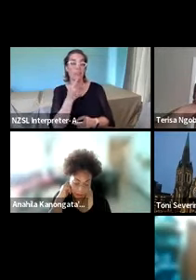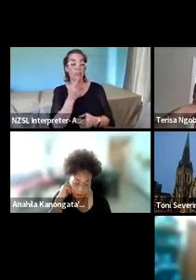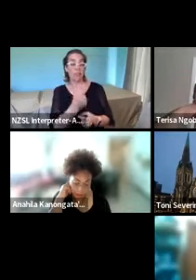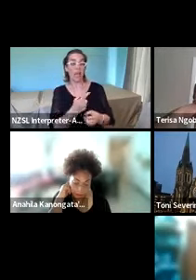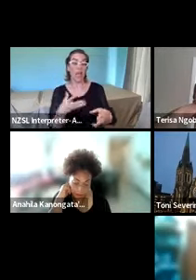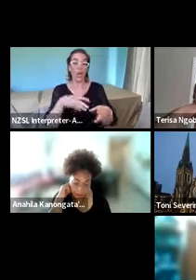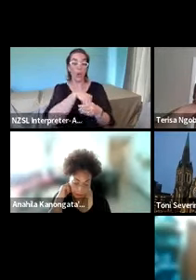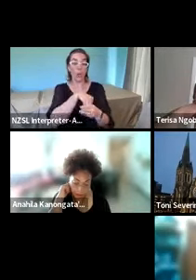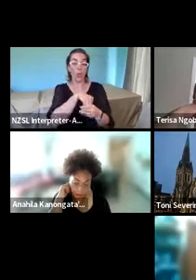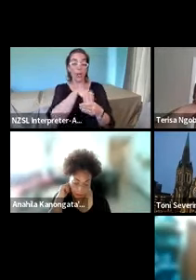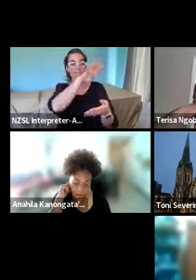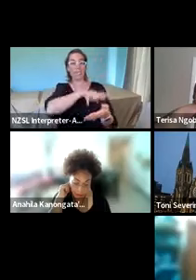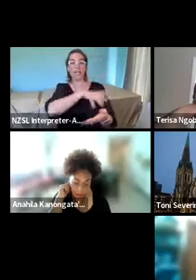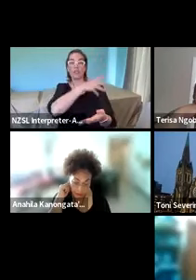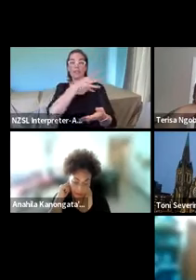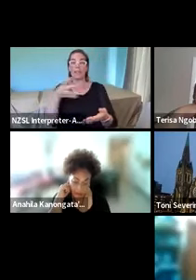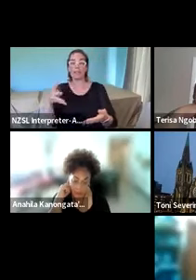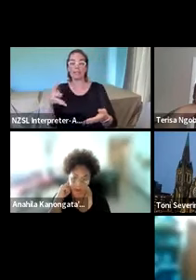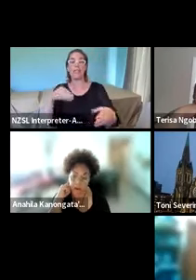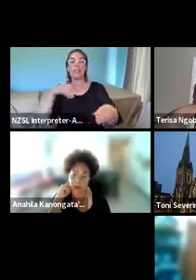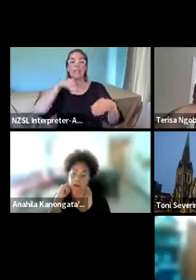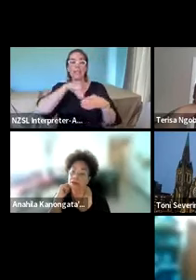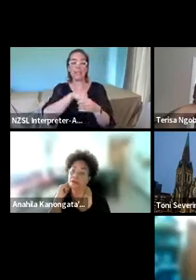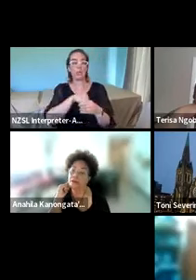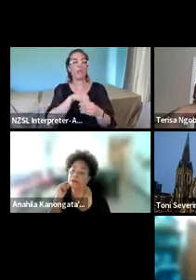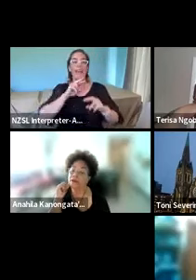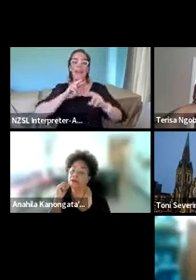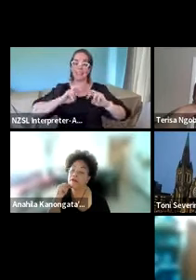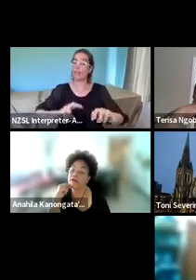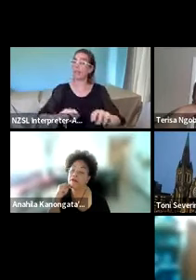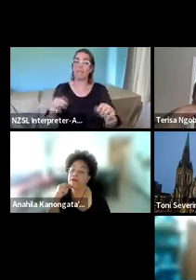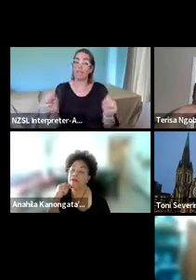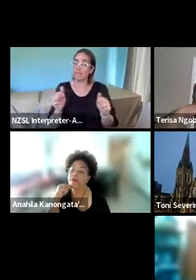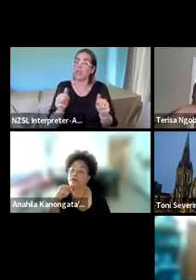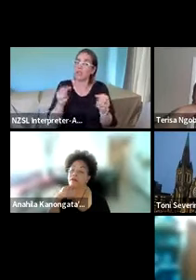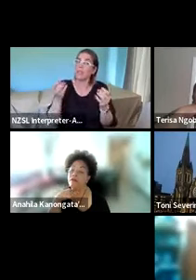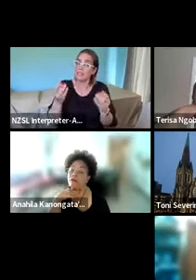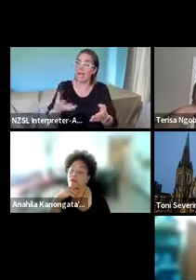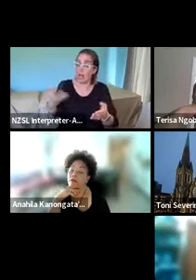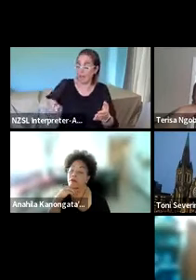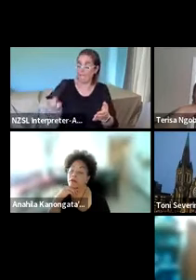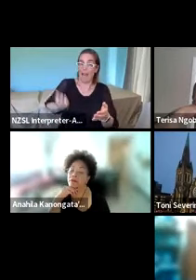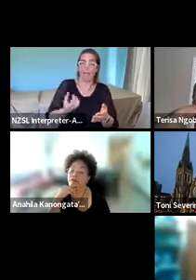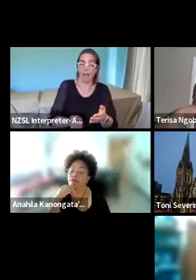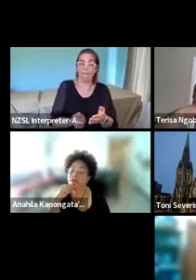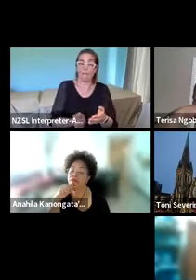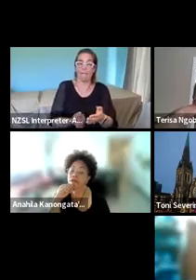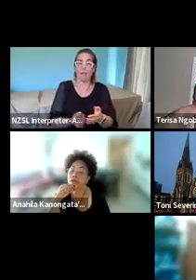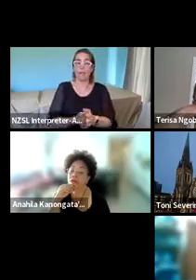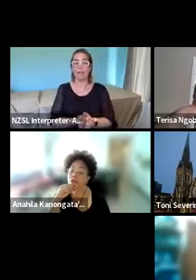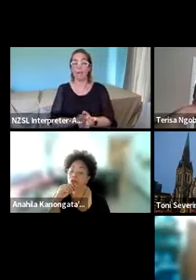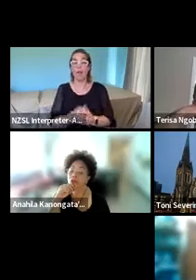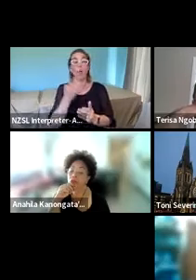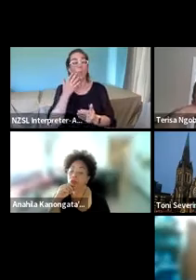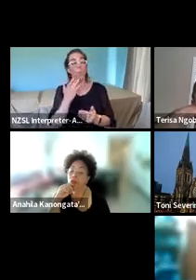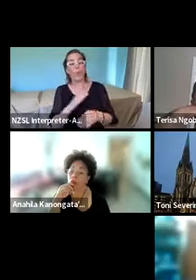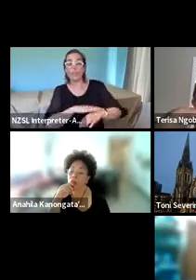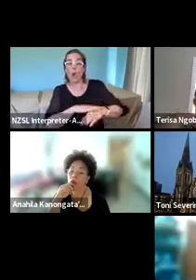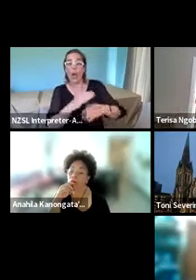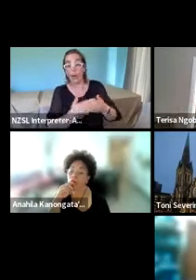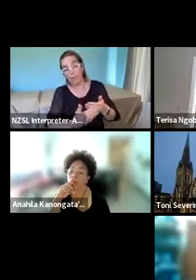include a matrix in there in those assessments that are already being done so that you're looking at it. And of course, as time goes on, you can go,